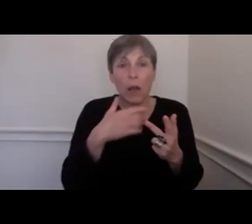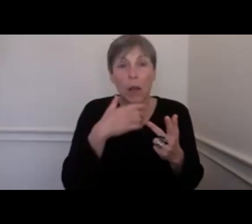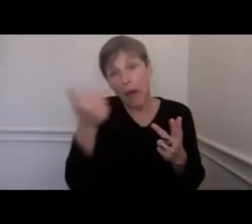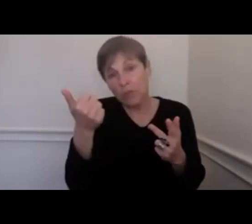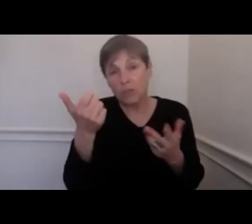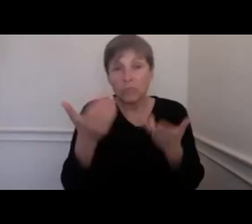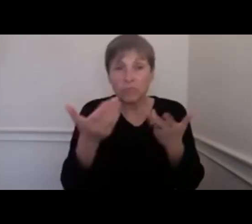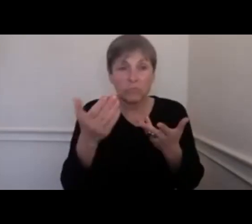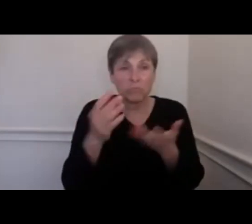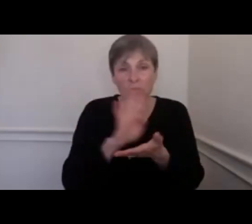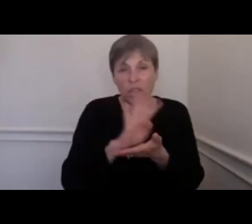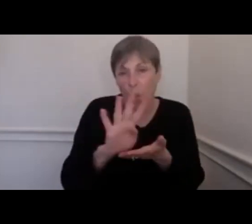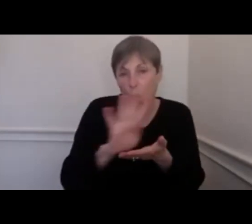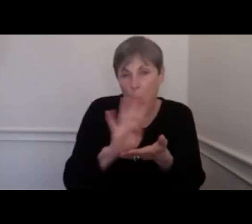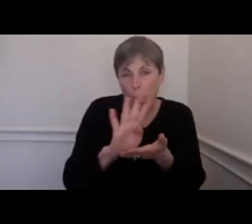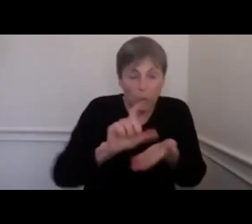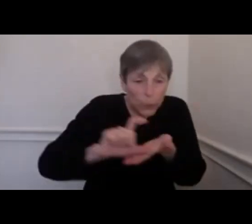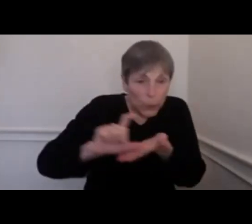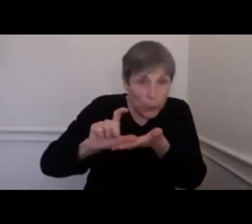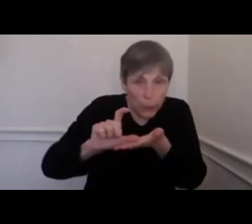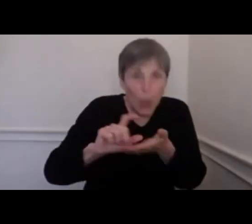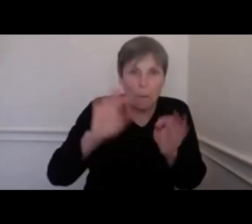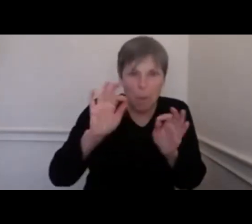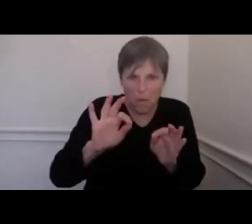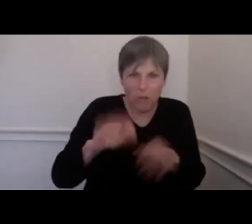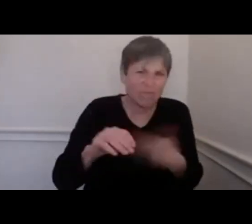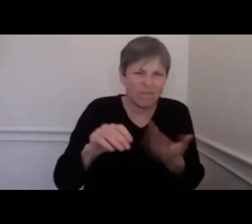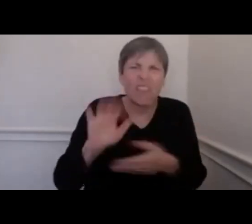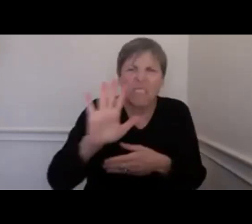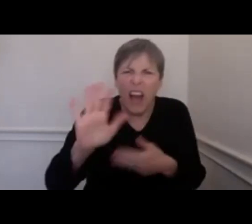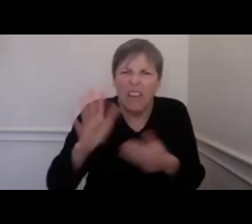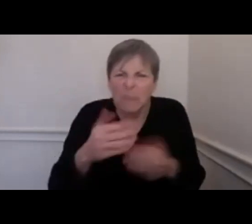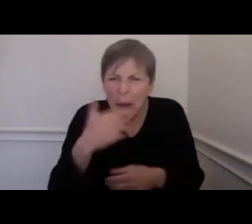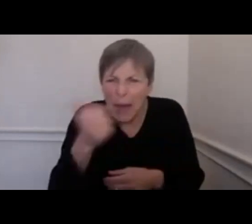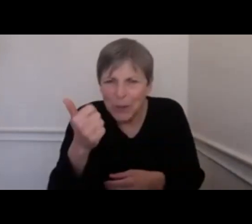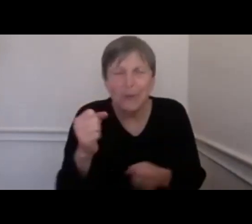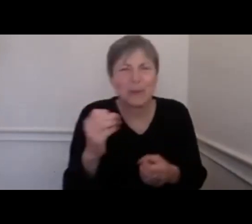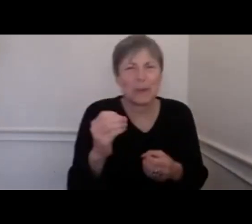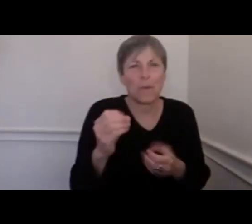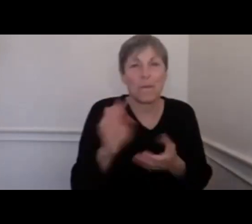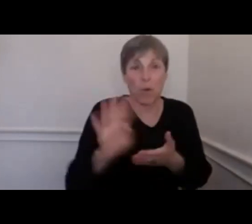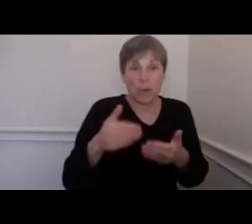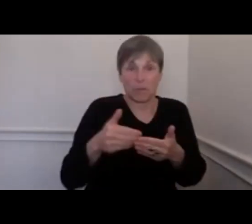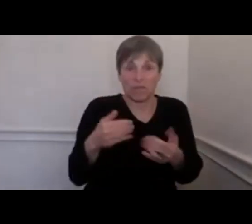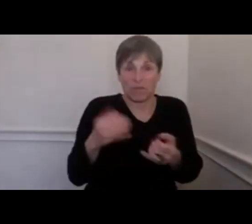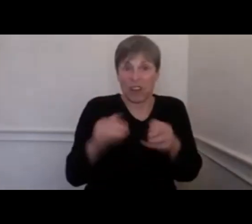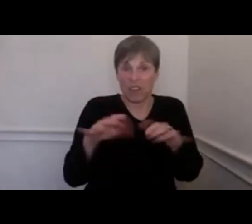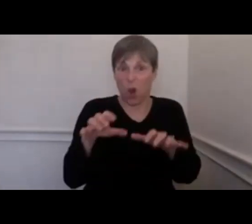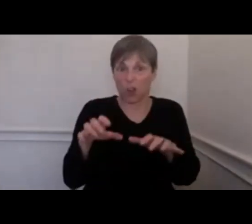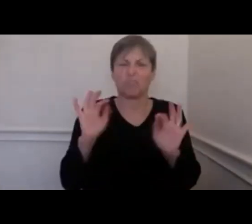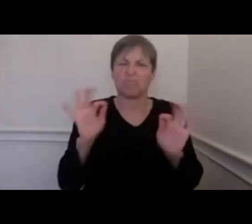4 weeks old and be perfect to go outside. So starting them 4 weeks before final frost is